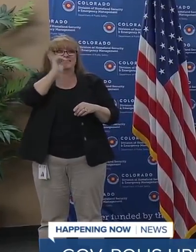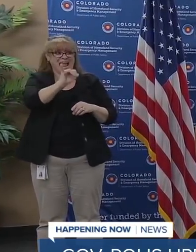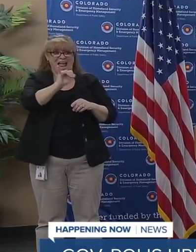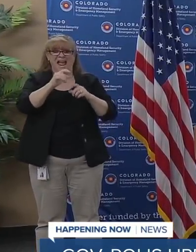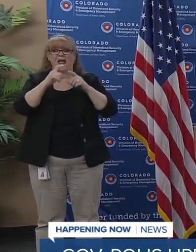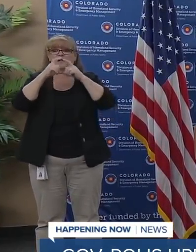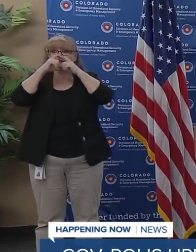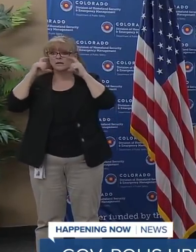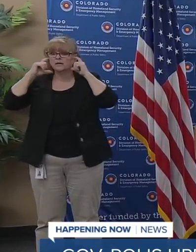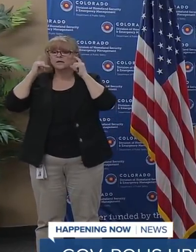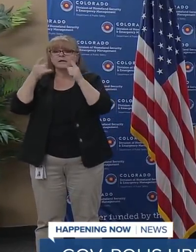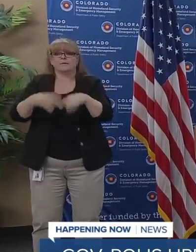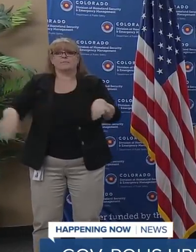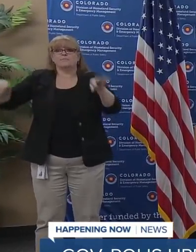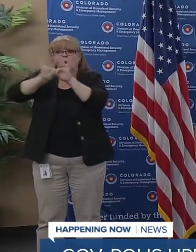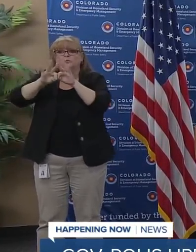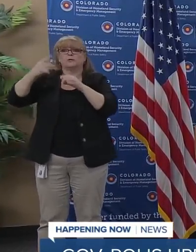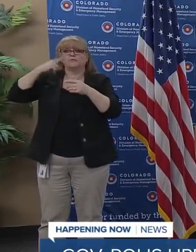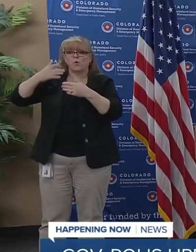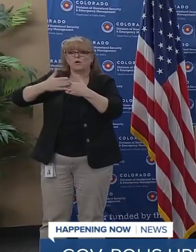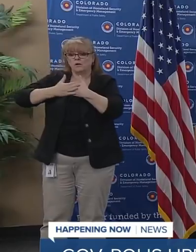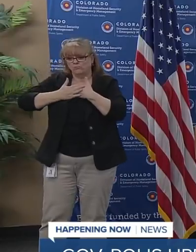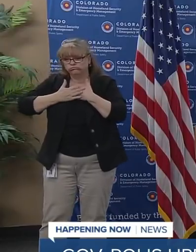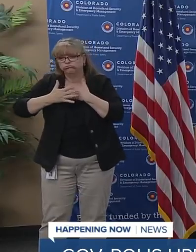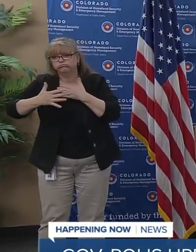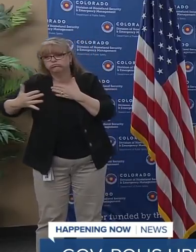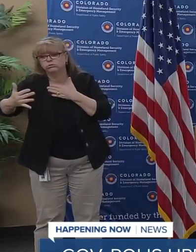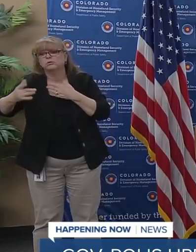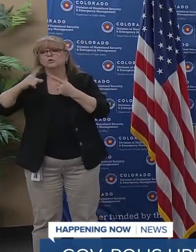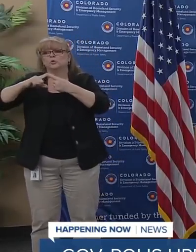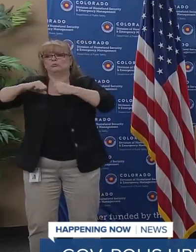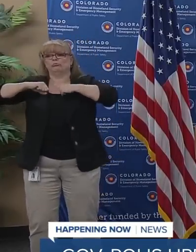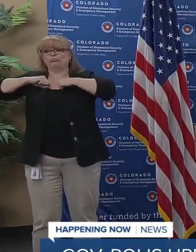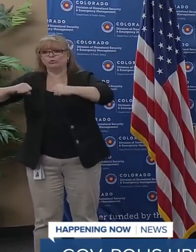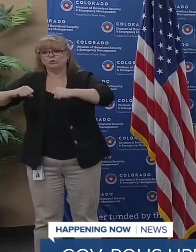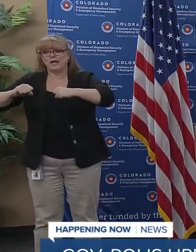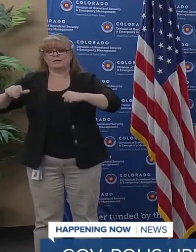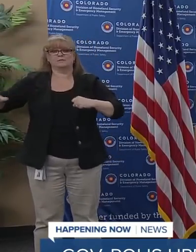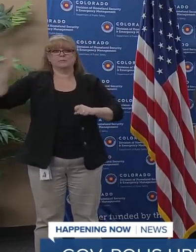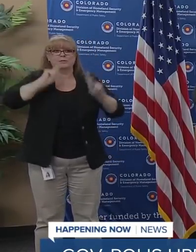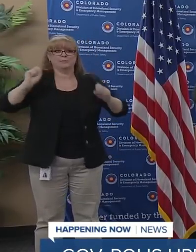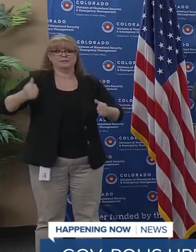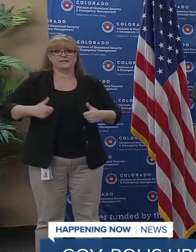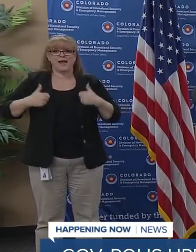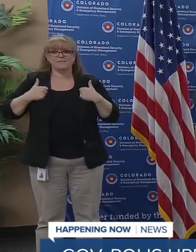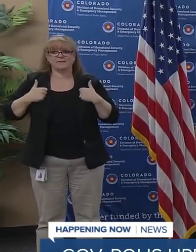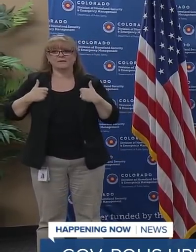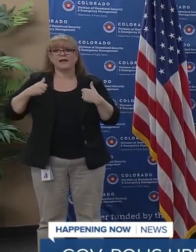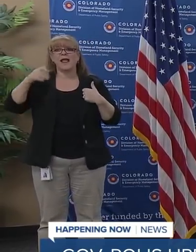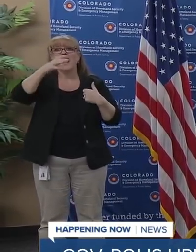Colorado, our culture that saves lives and also helps us all return to work sooner rather than later.